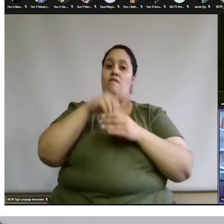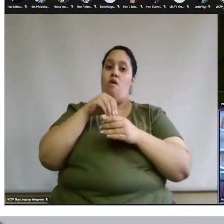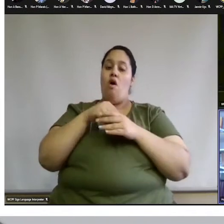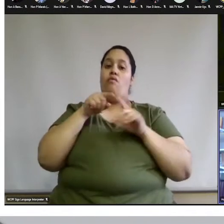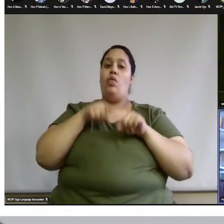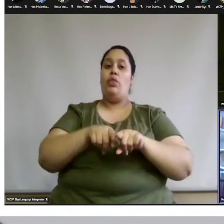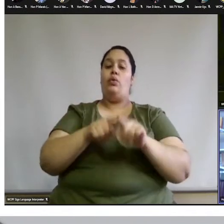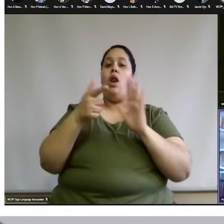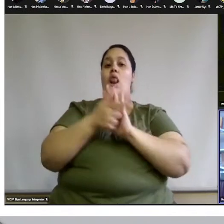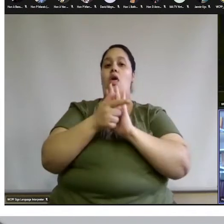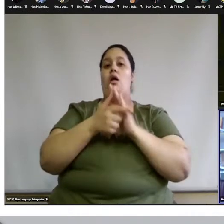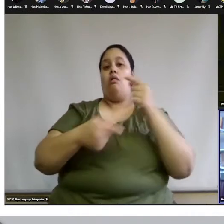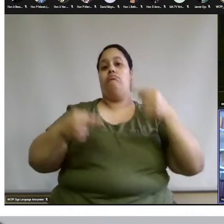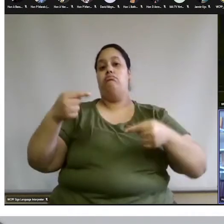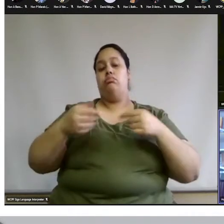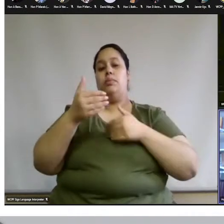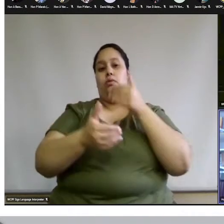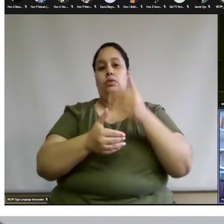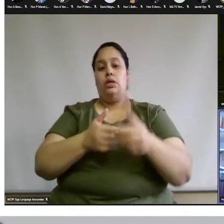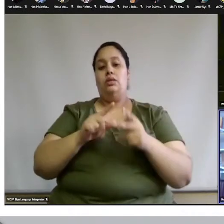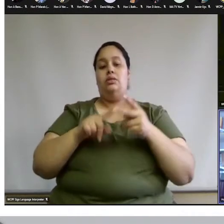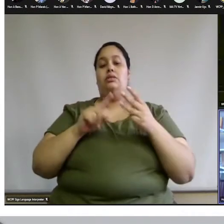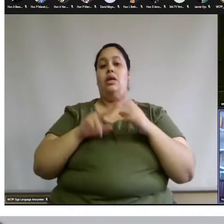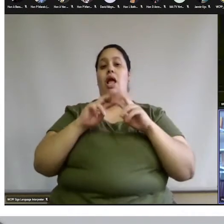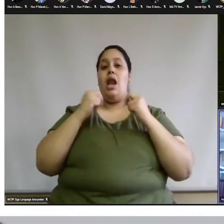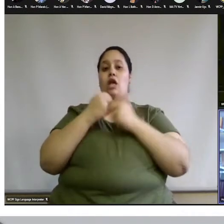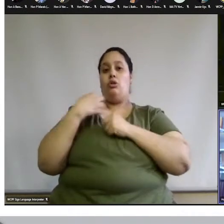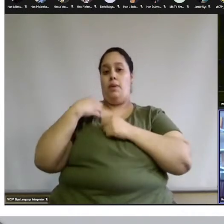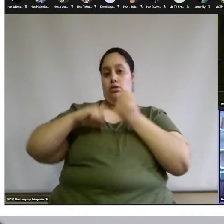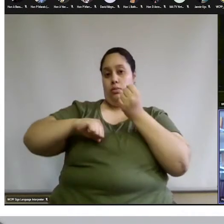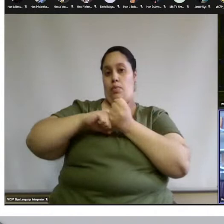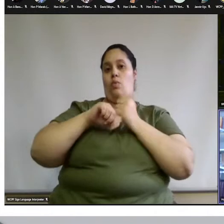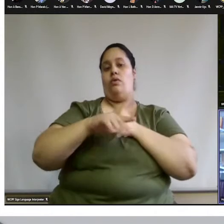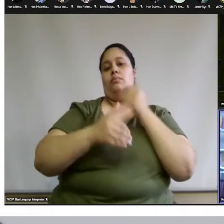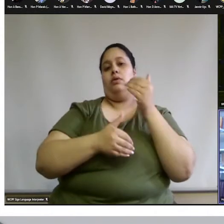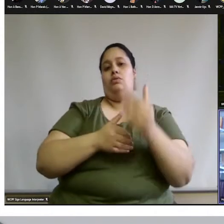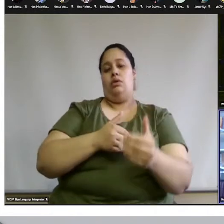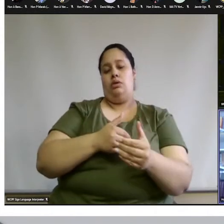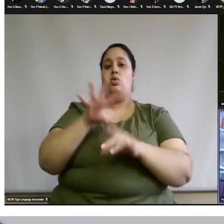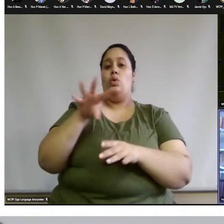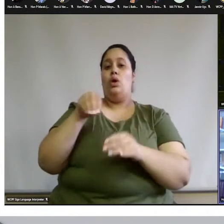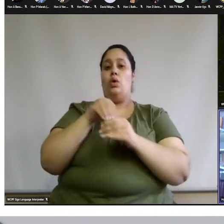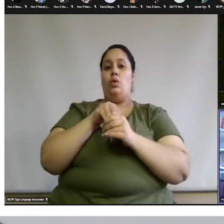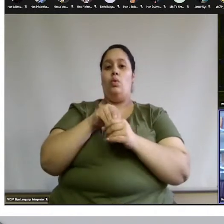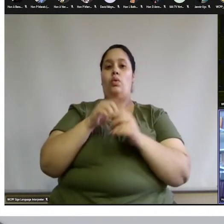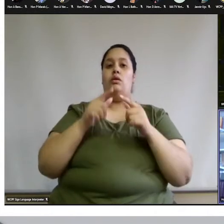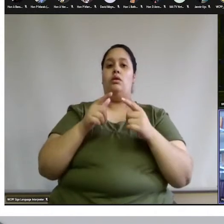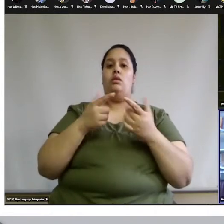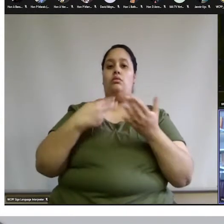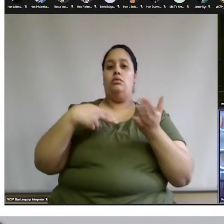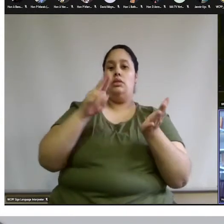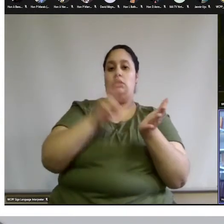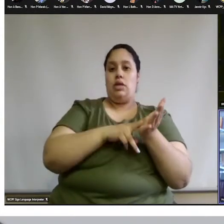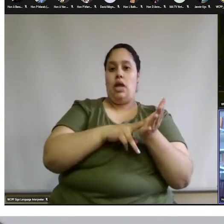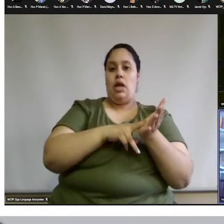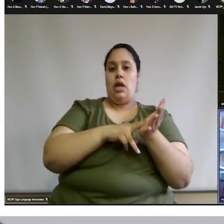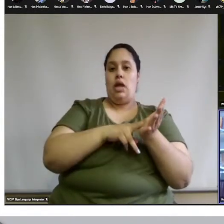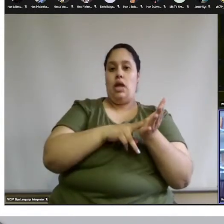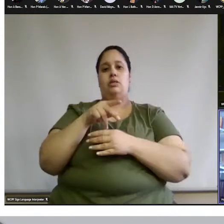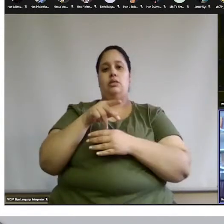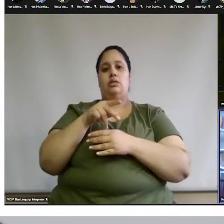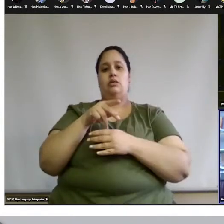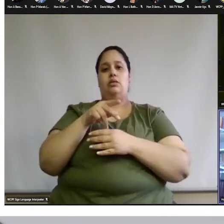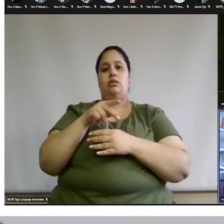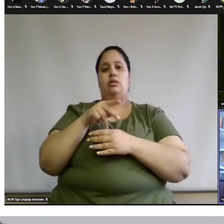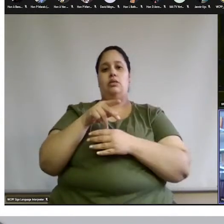process. The National Minister actually supported him during this process, including lending his signature to the ceasefire agreement.